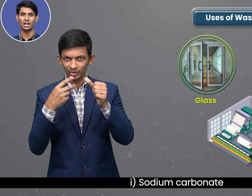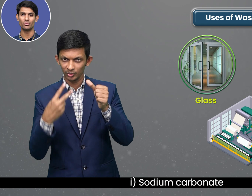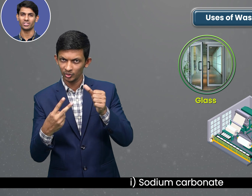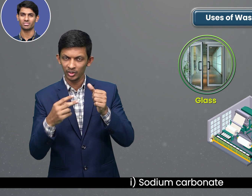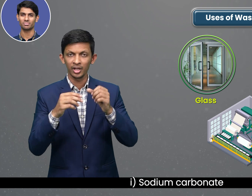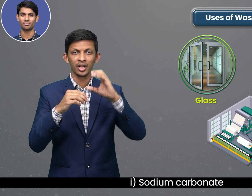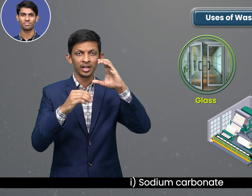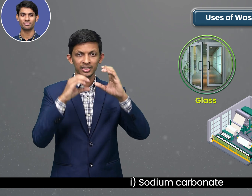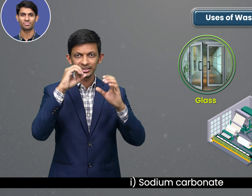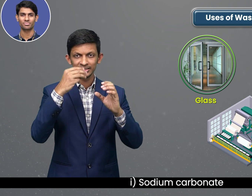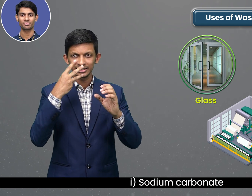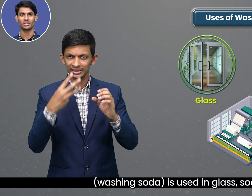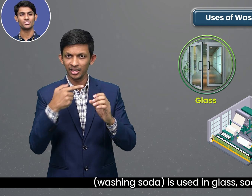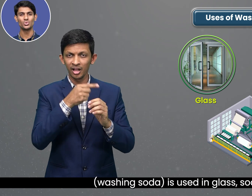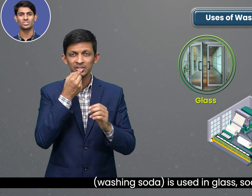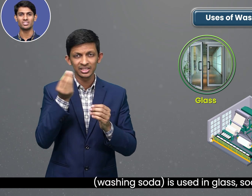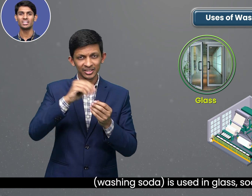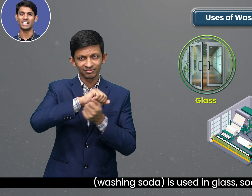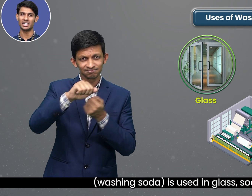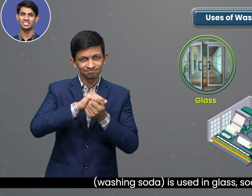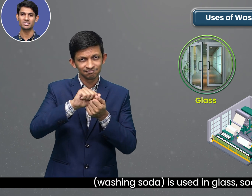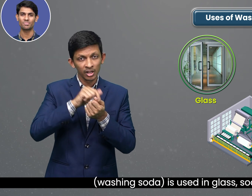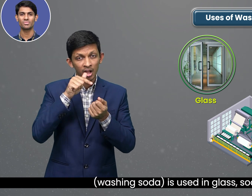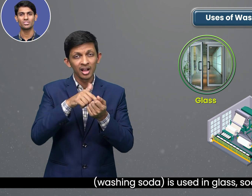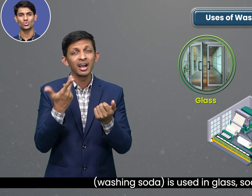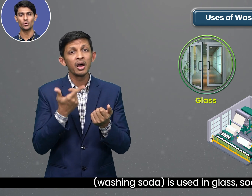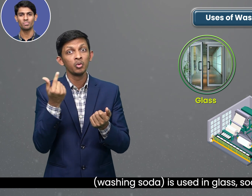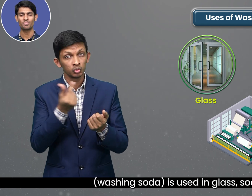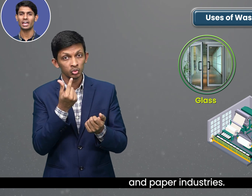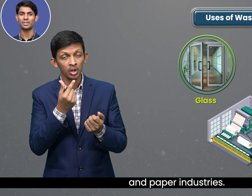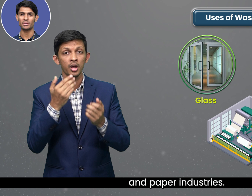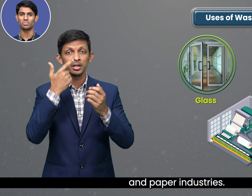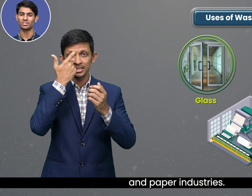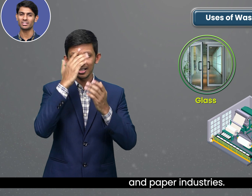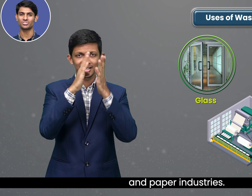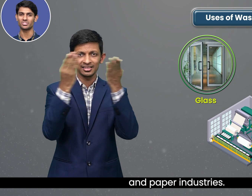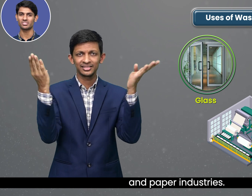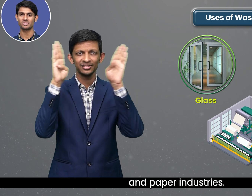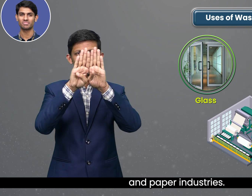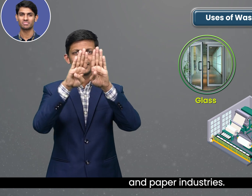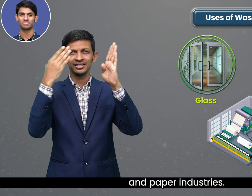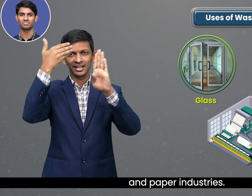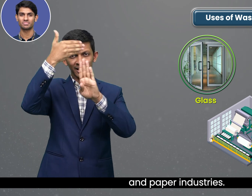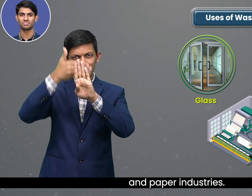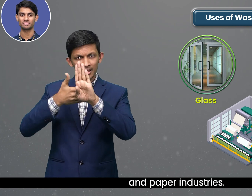Sodium carbonate is used in glass, soap and paper industries.